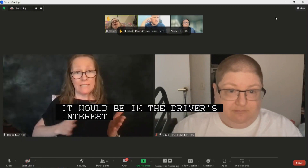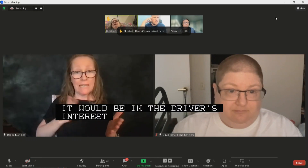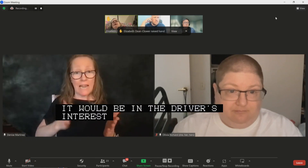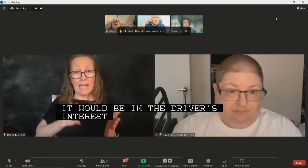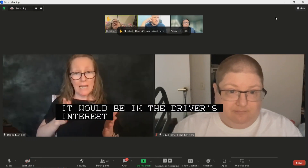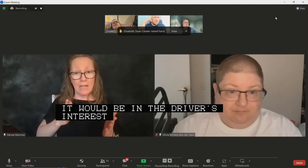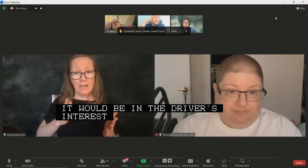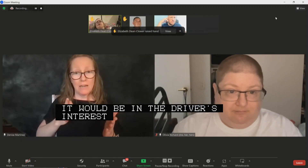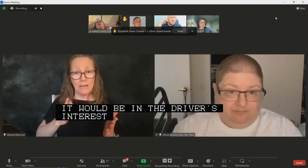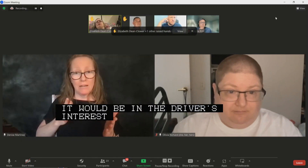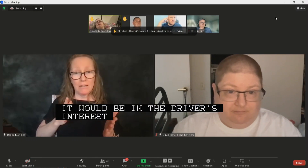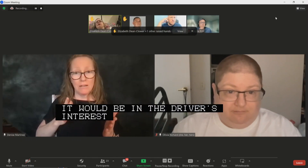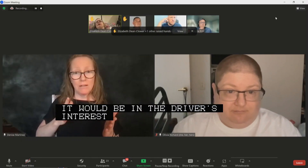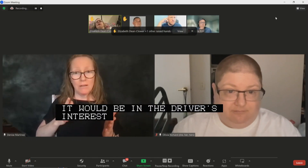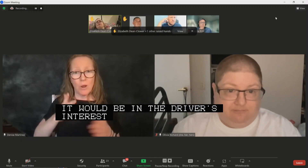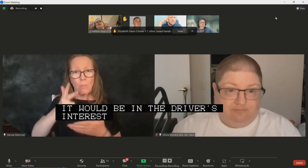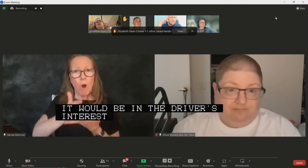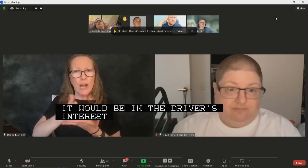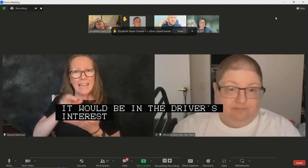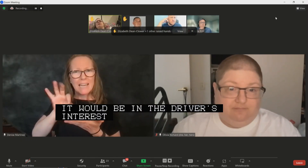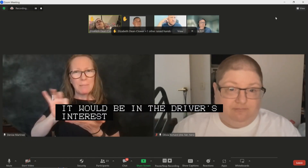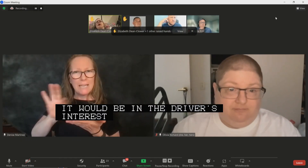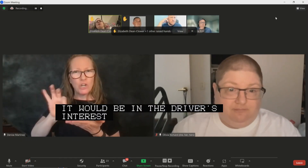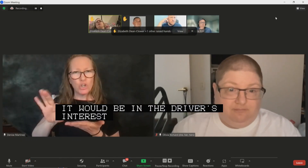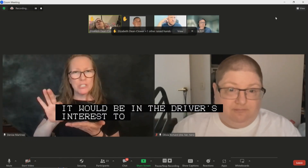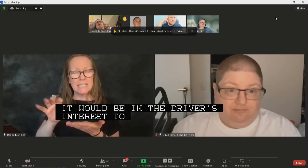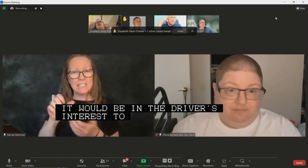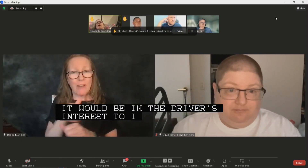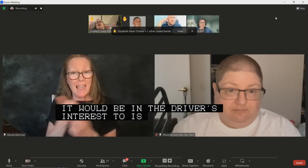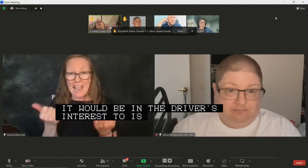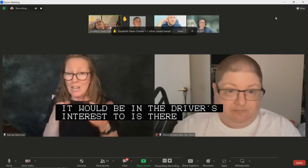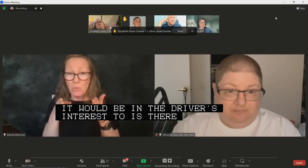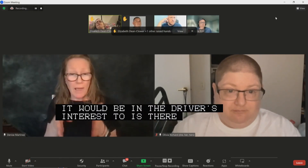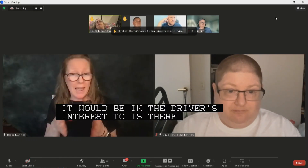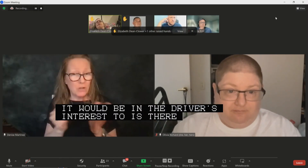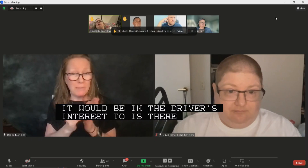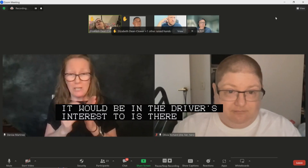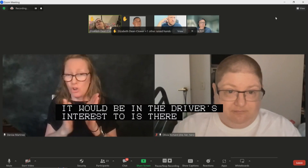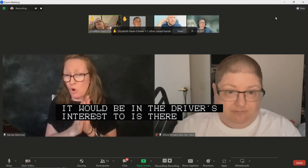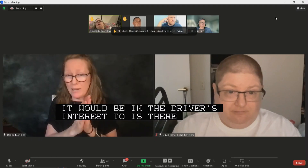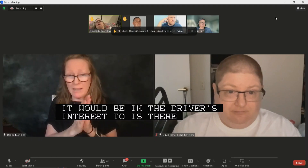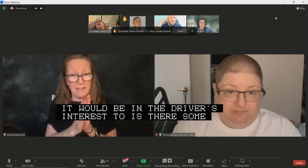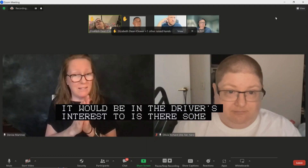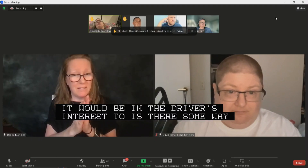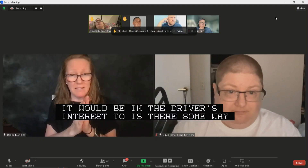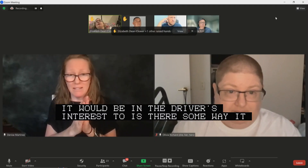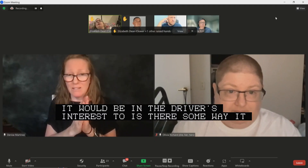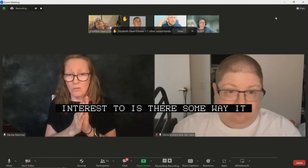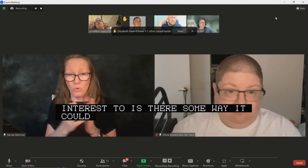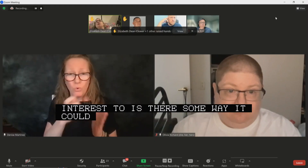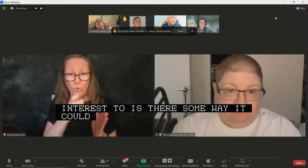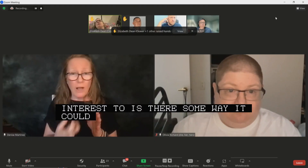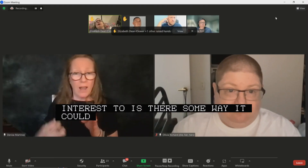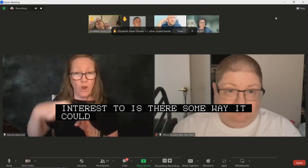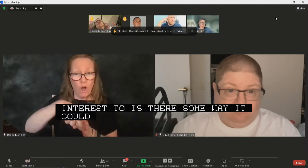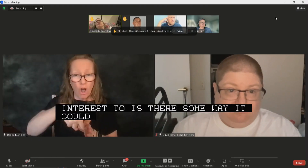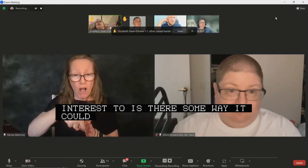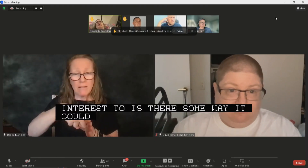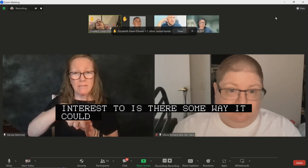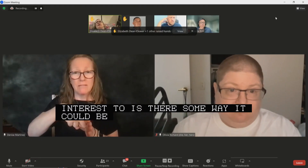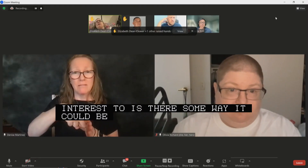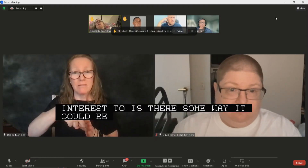some way that there could be, it could be noted somehow of, you know, that even though people can return the